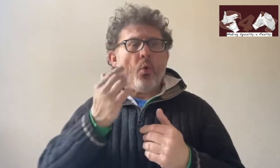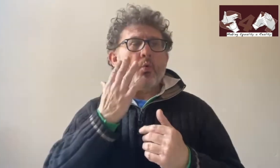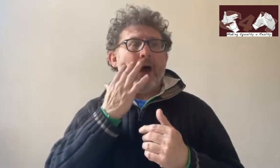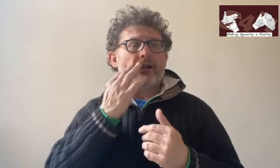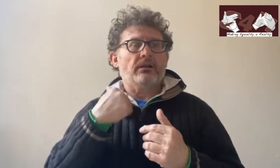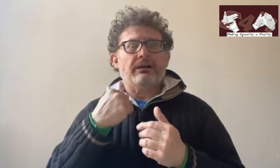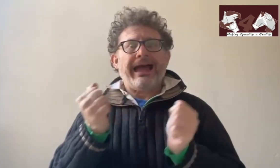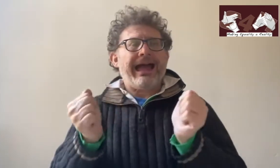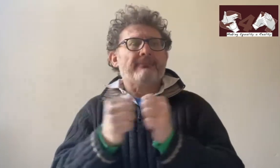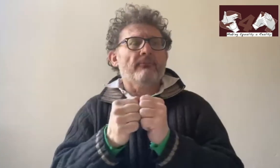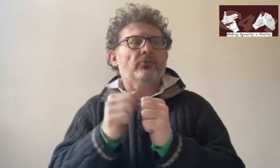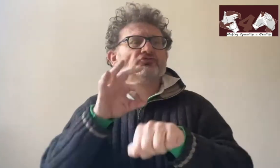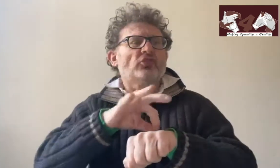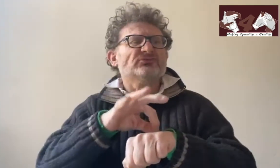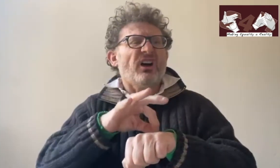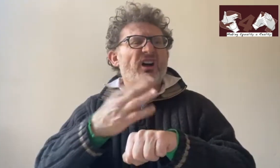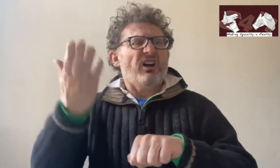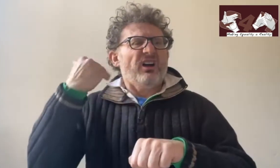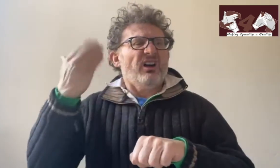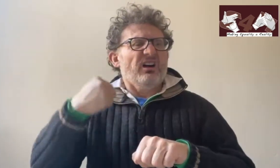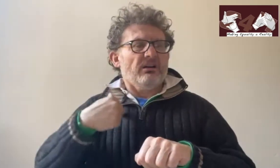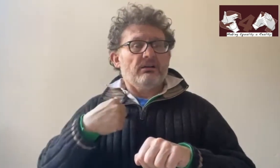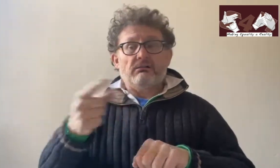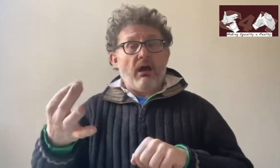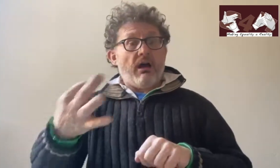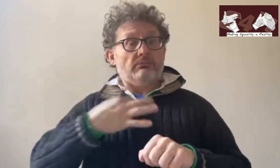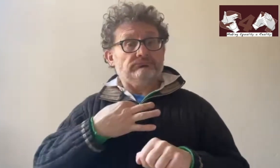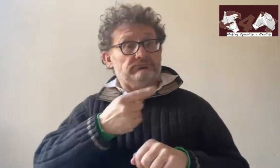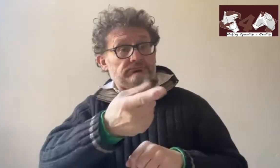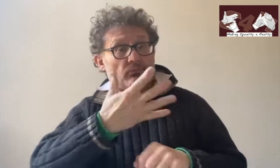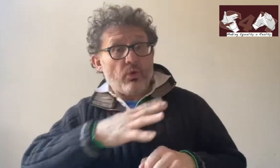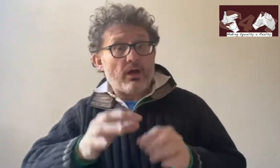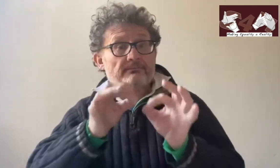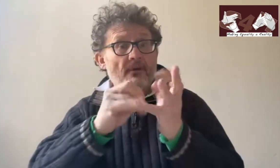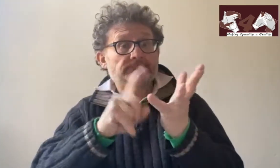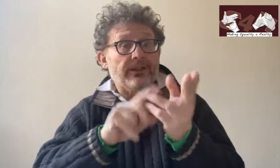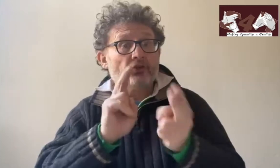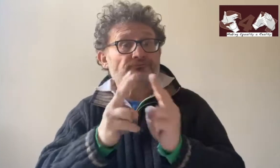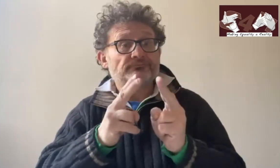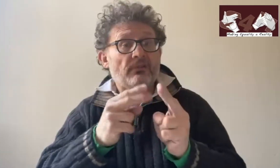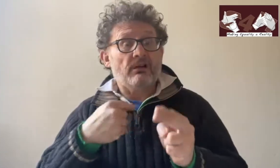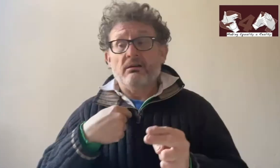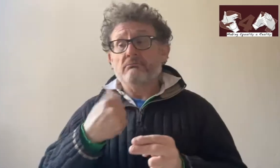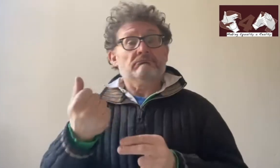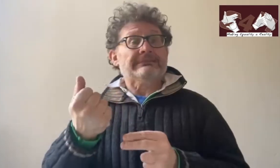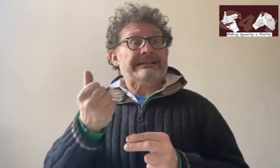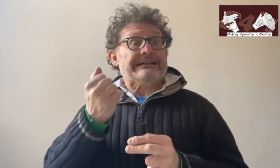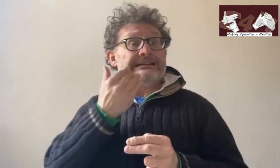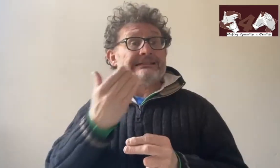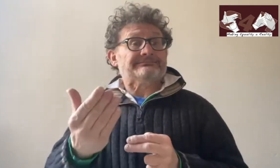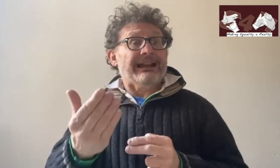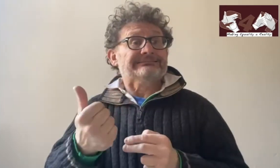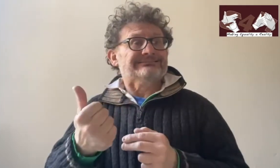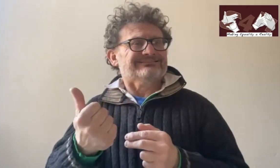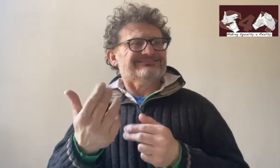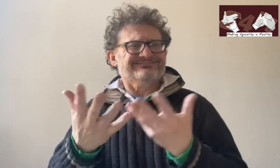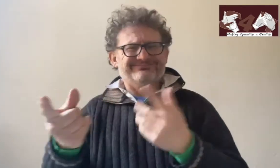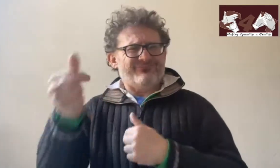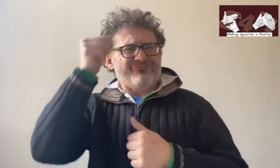They know I'm deaf. They know that when I make an appointment with my GP, they always ask me if I want an interpreter. And I always take them